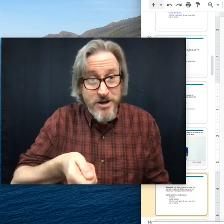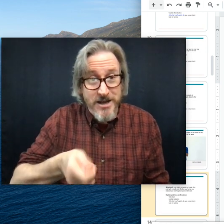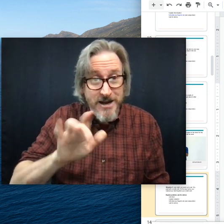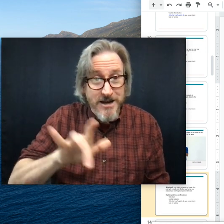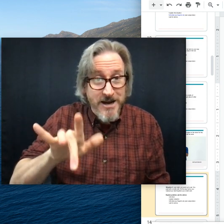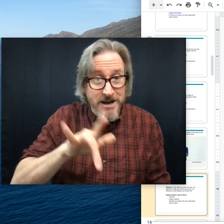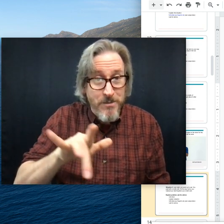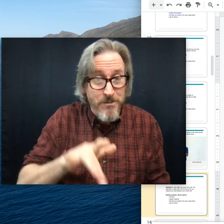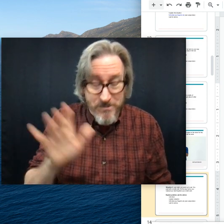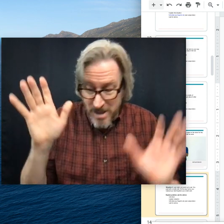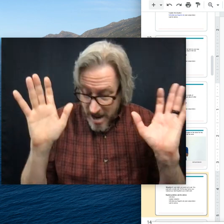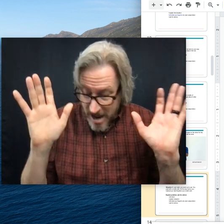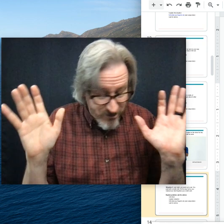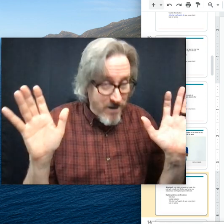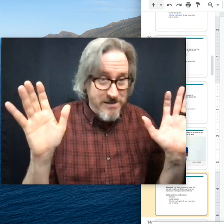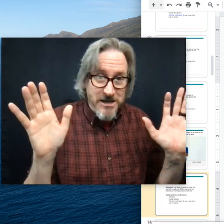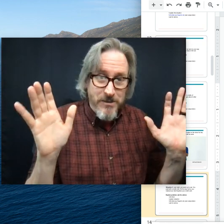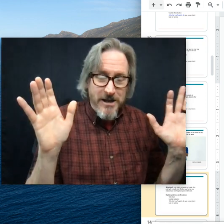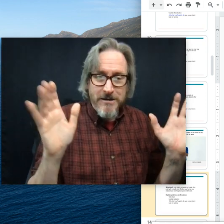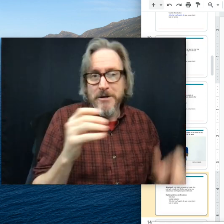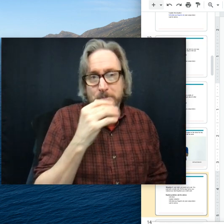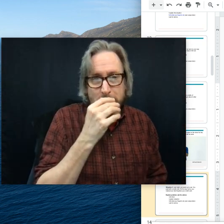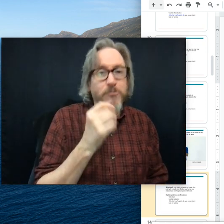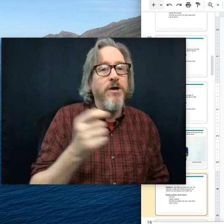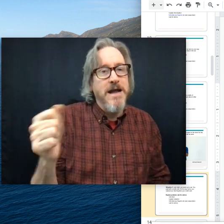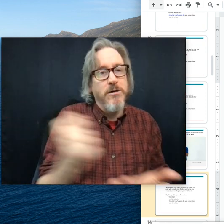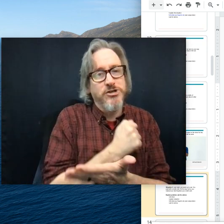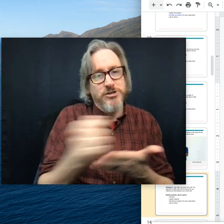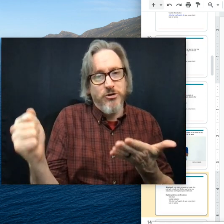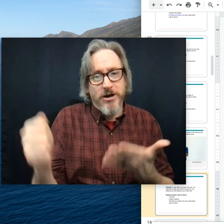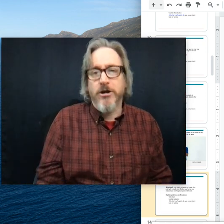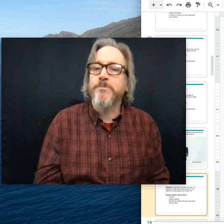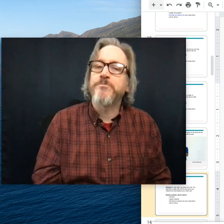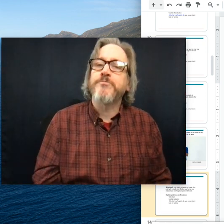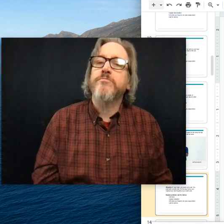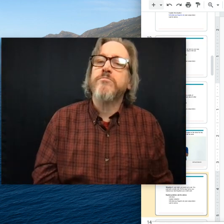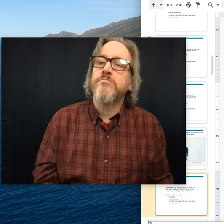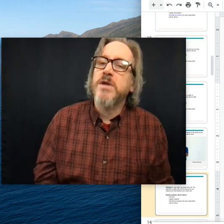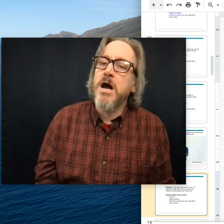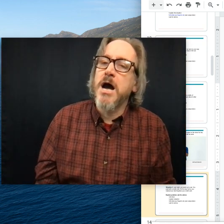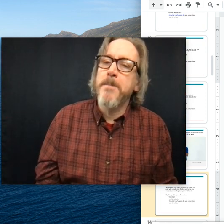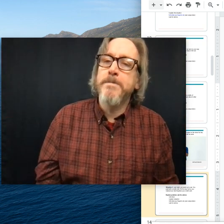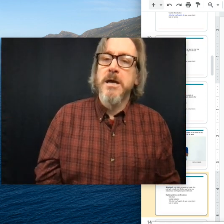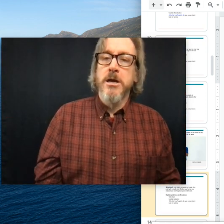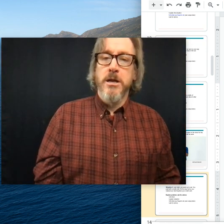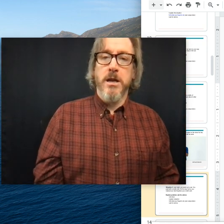because you're putting it in and hitting the. I don't know how it's going to be, but right now it's still credit card.